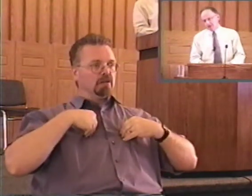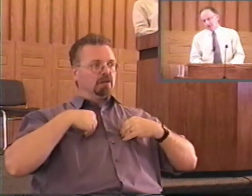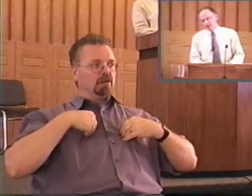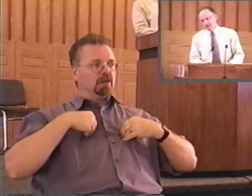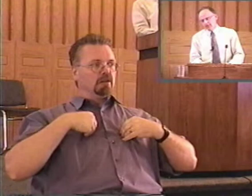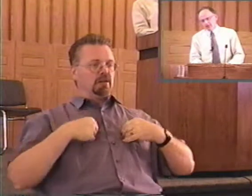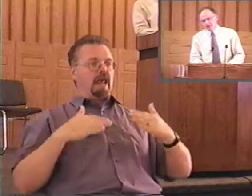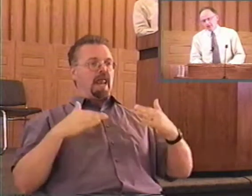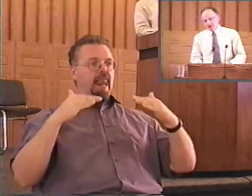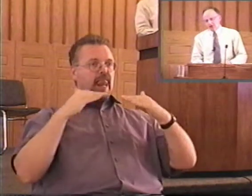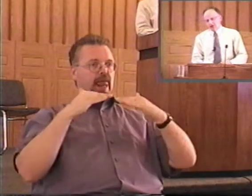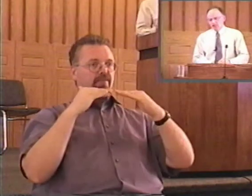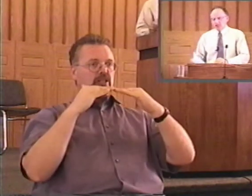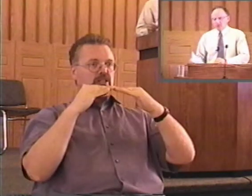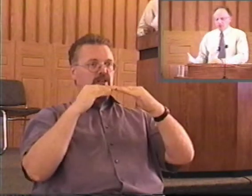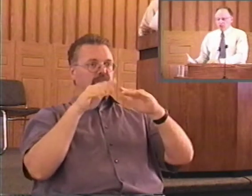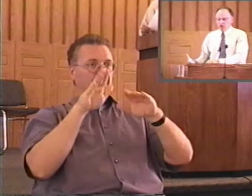hypocrisy.